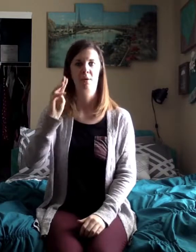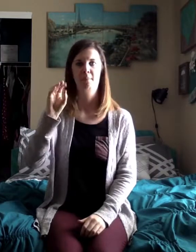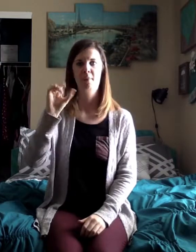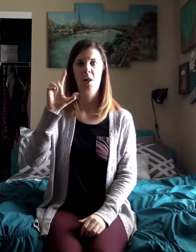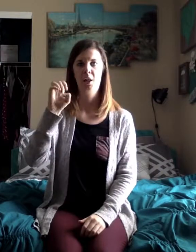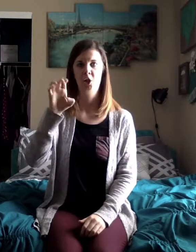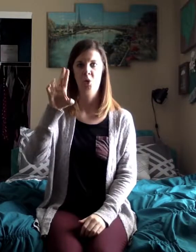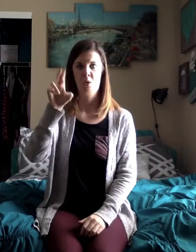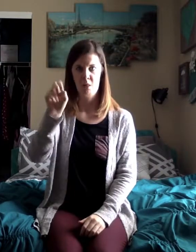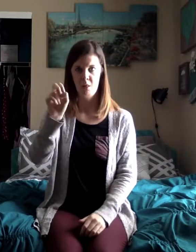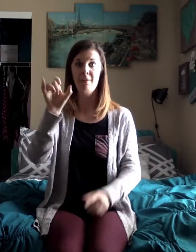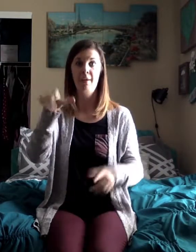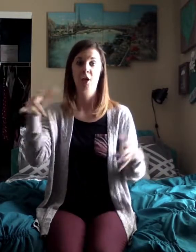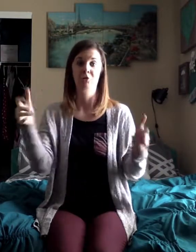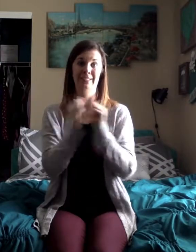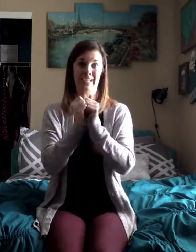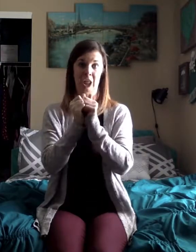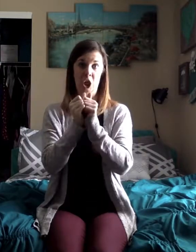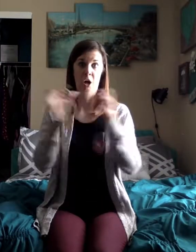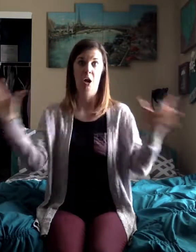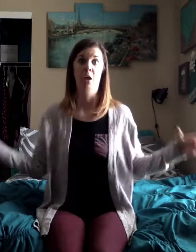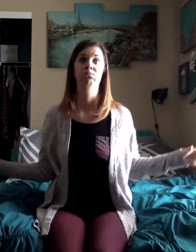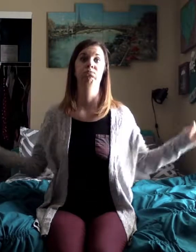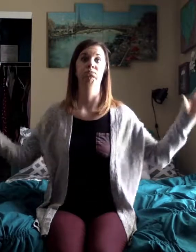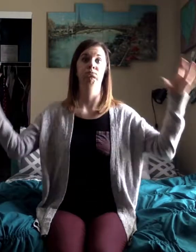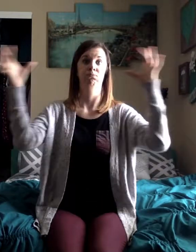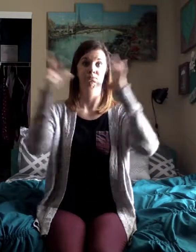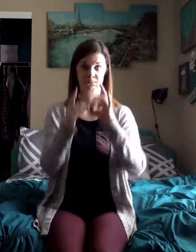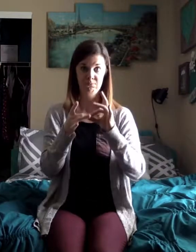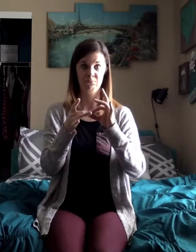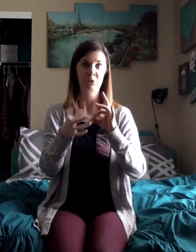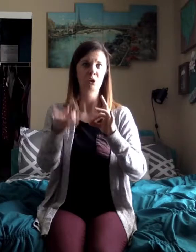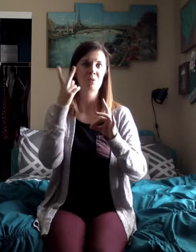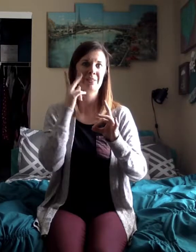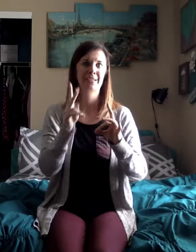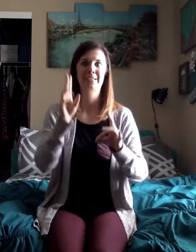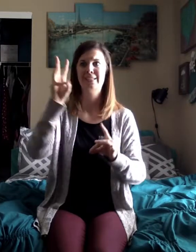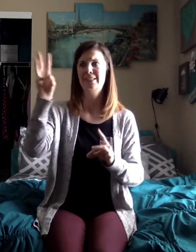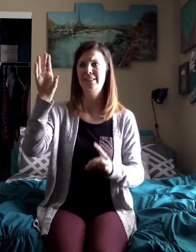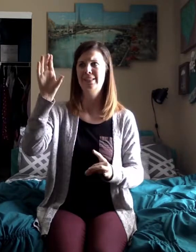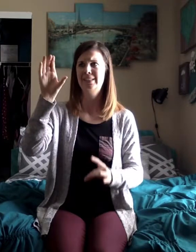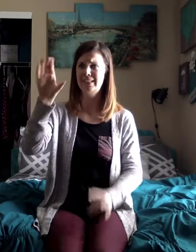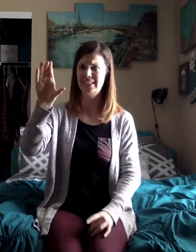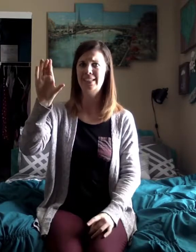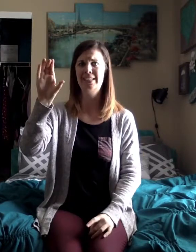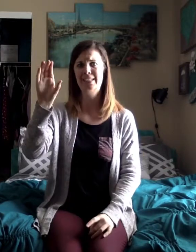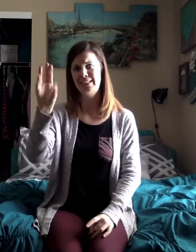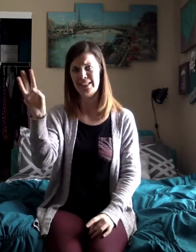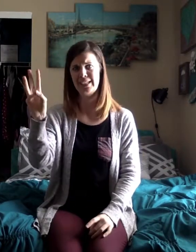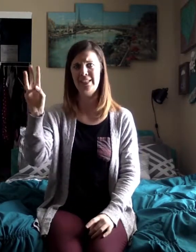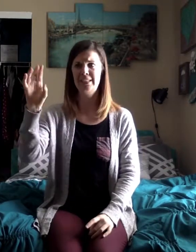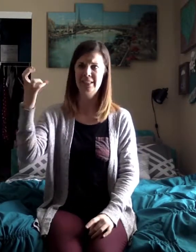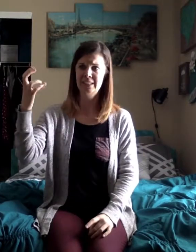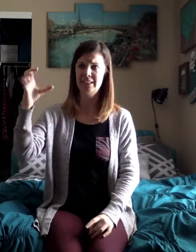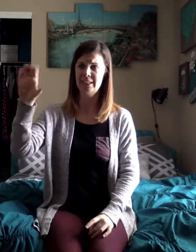glucose molecule, which is that big long one there, the C6H12O6. And it also, another product would be